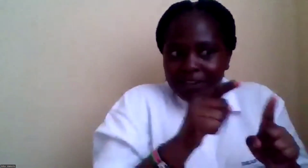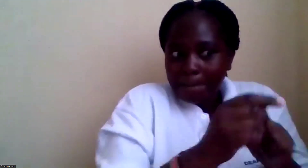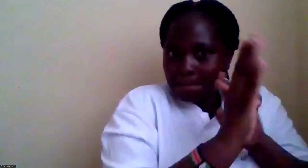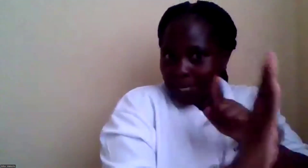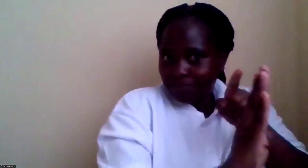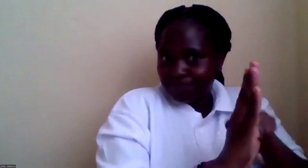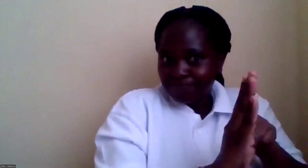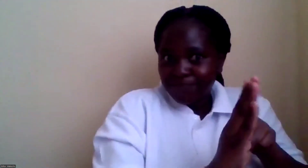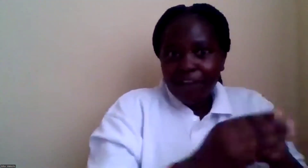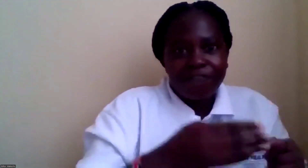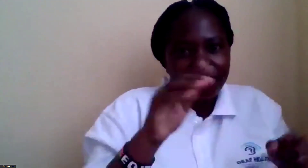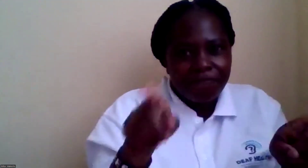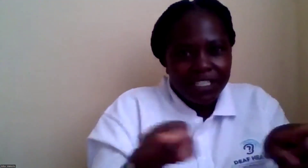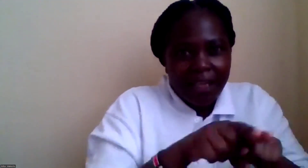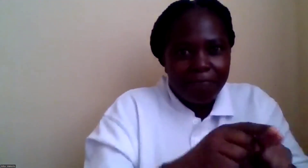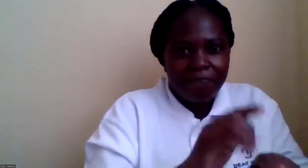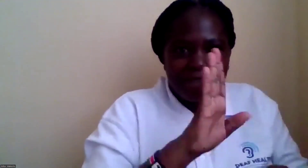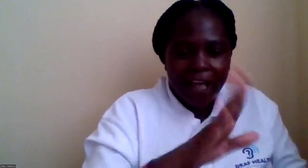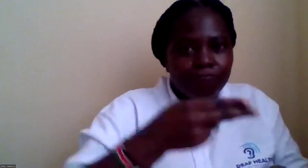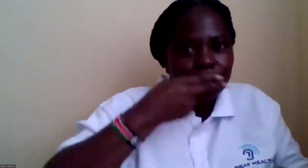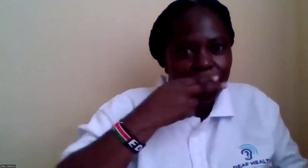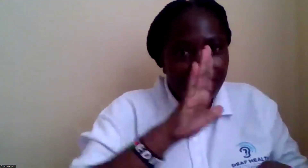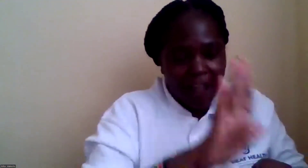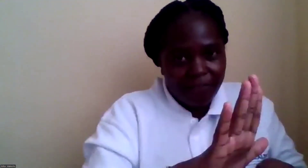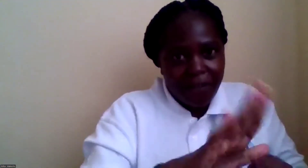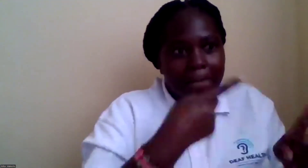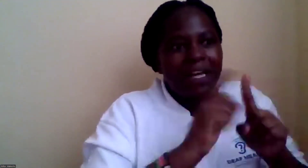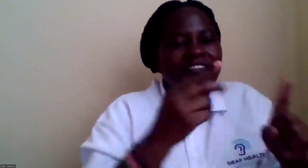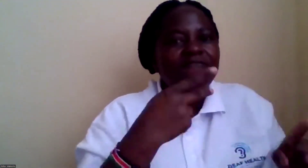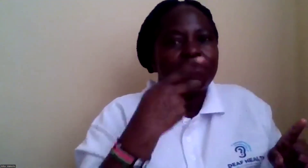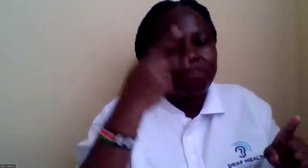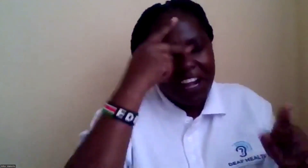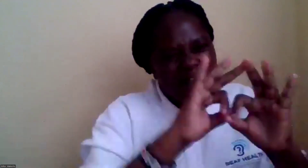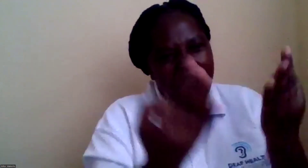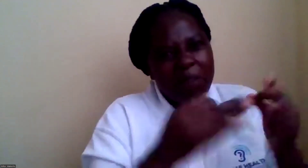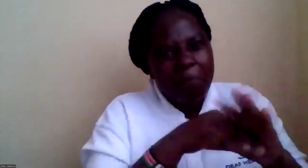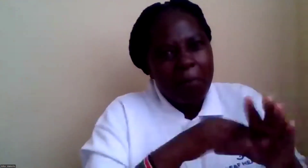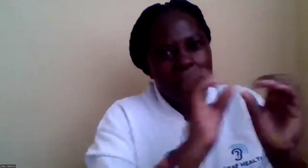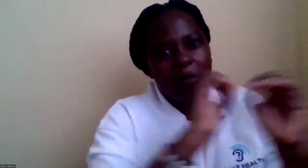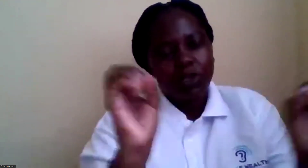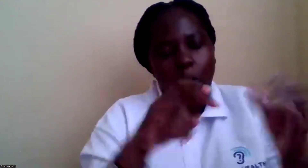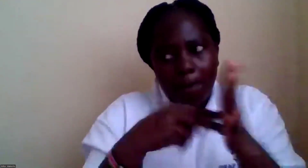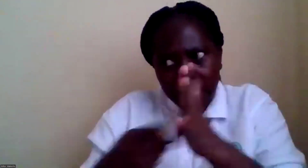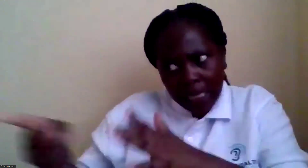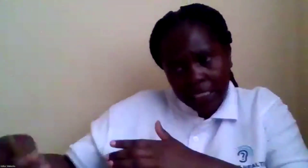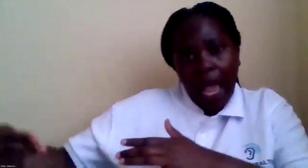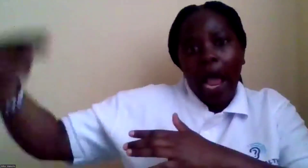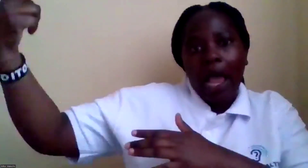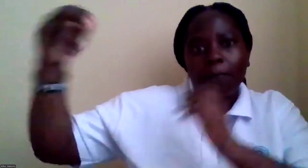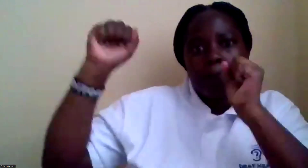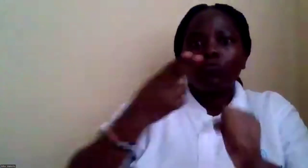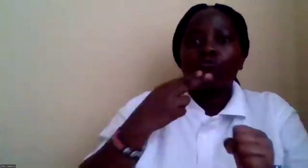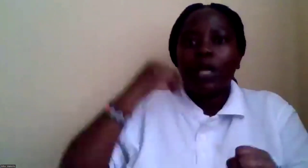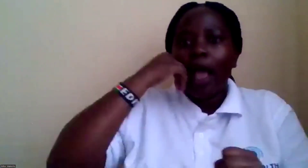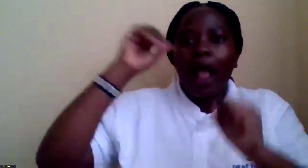one. You understand? Because I'm taking a lot of sugar, but also I have family history, right? So the way in